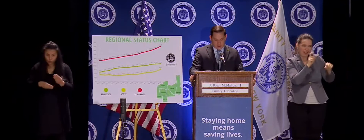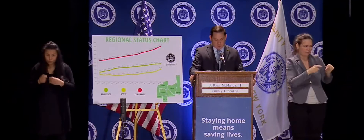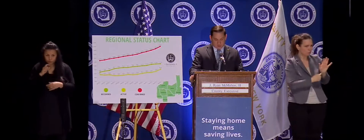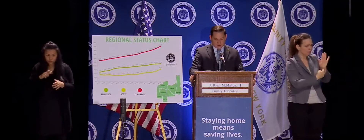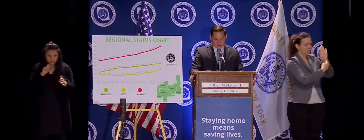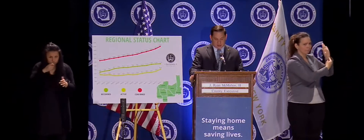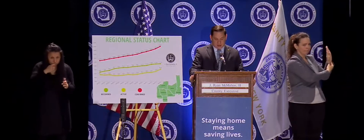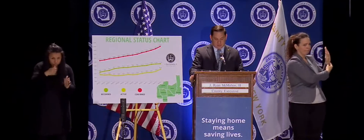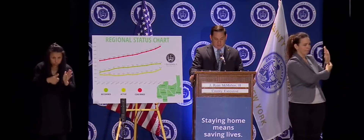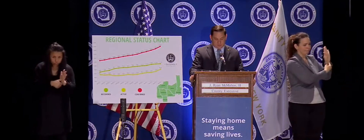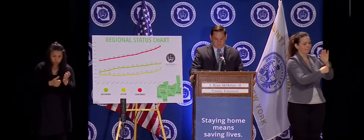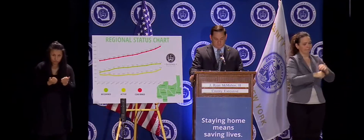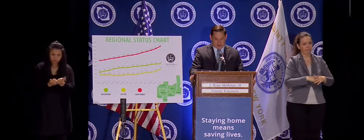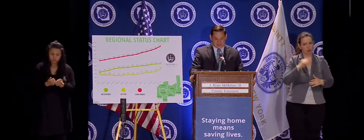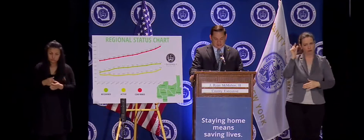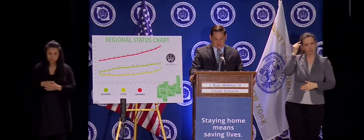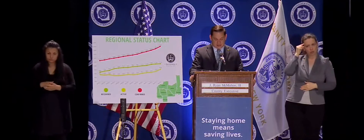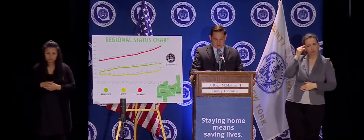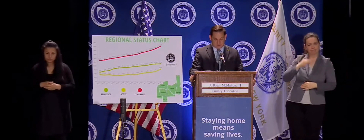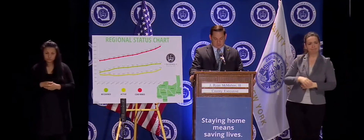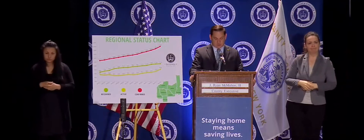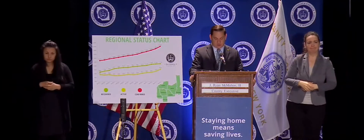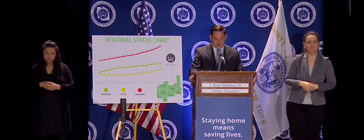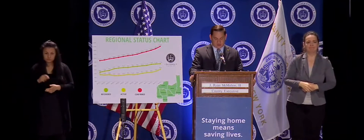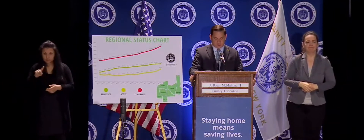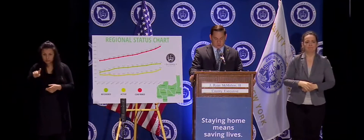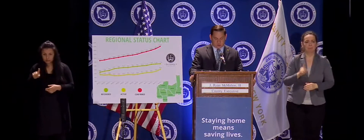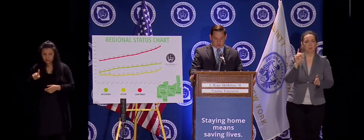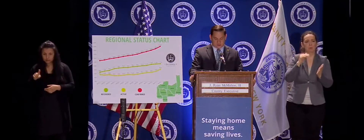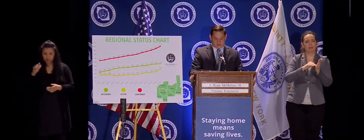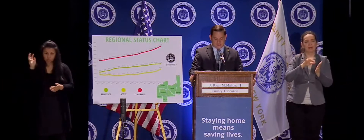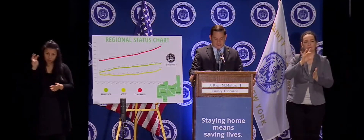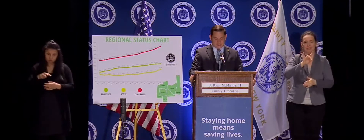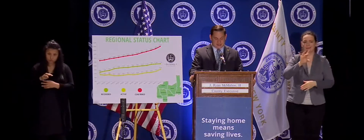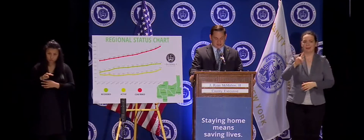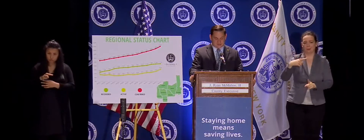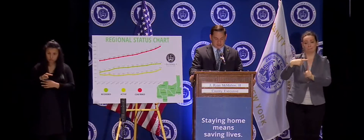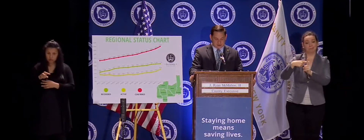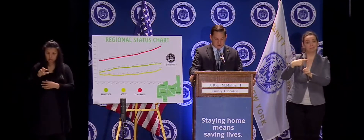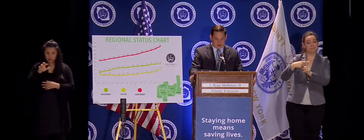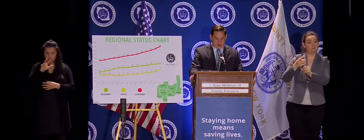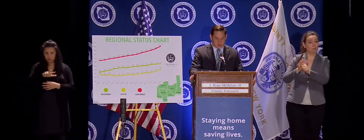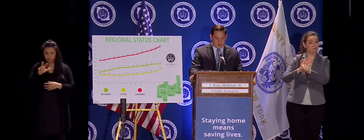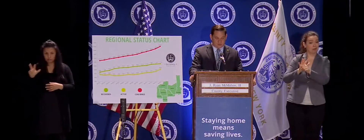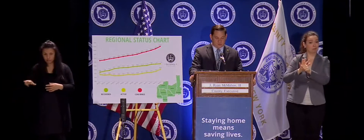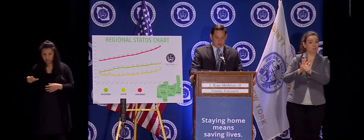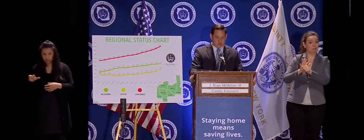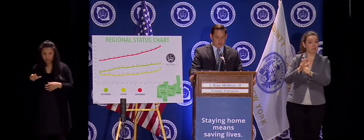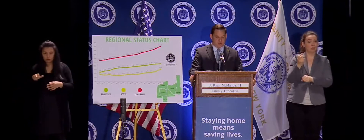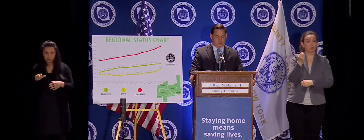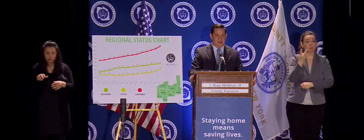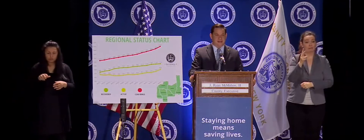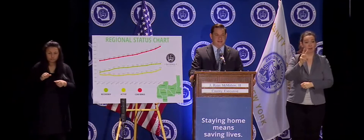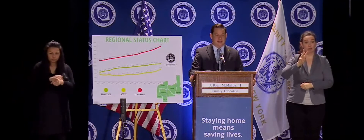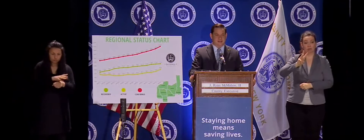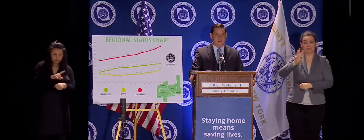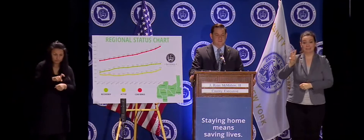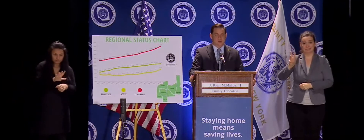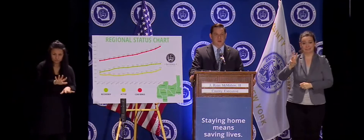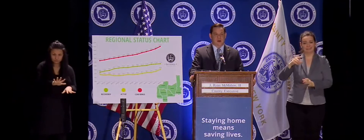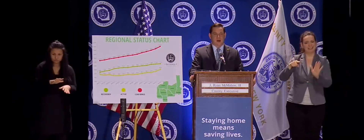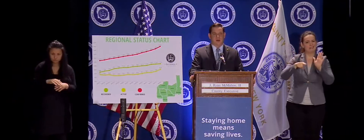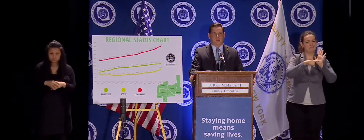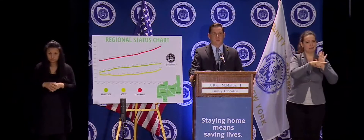There have been 1,088 positive tests, 12,166 negative tests. We have 332 pending